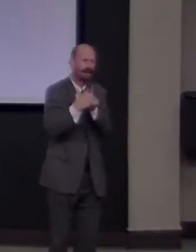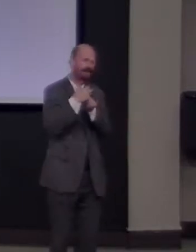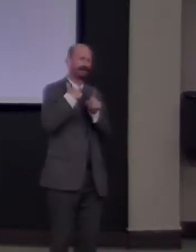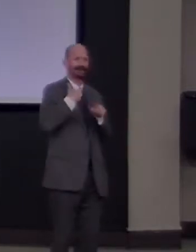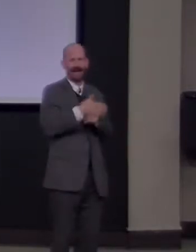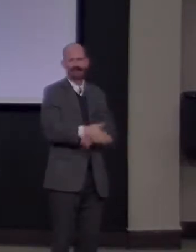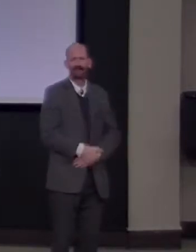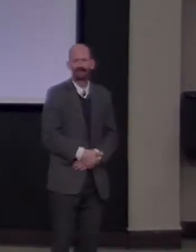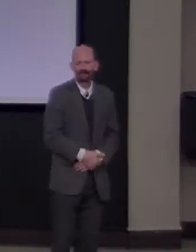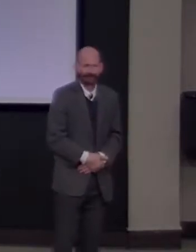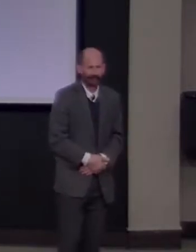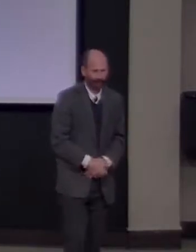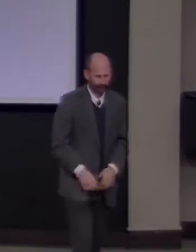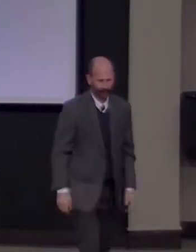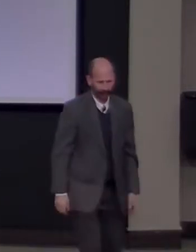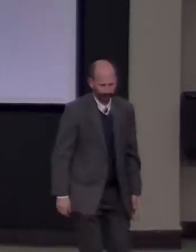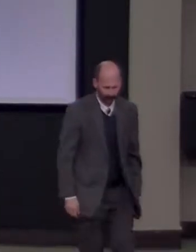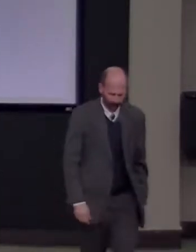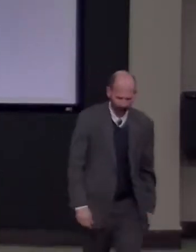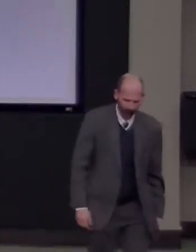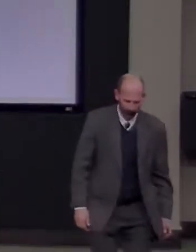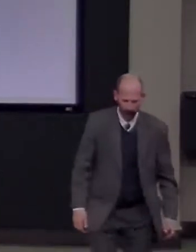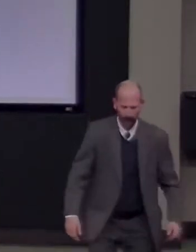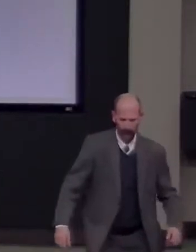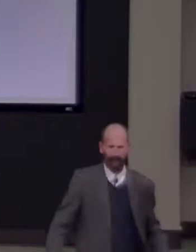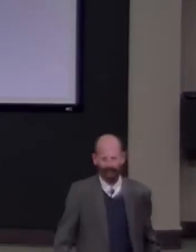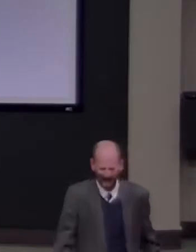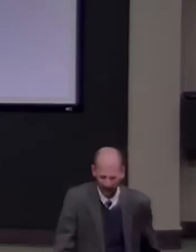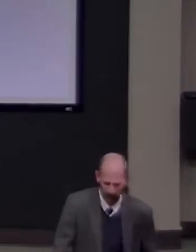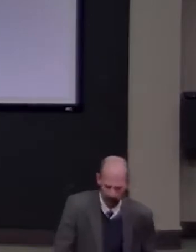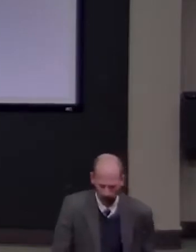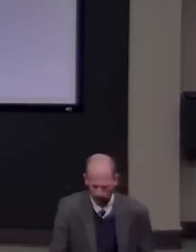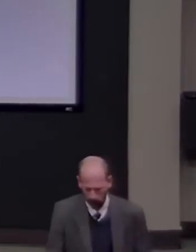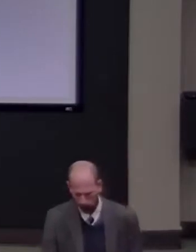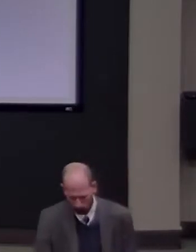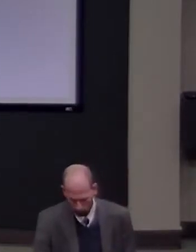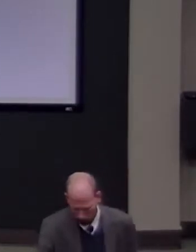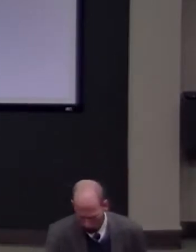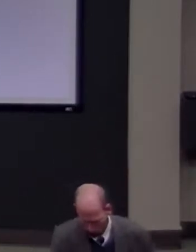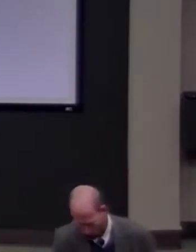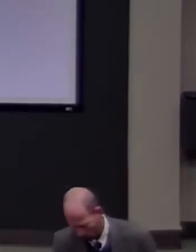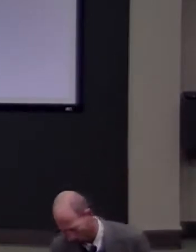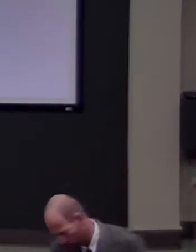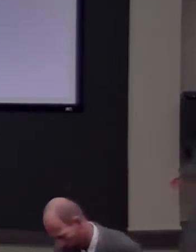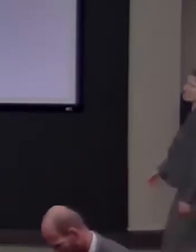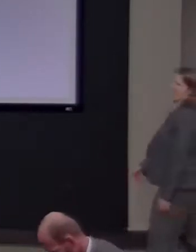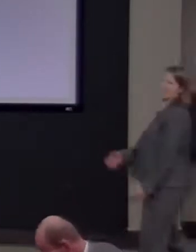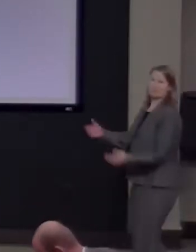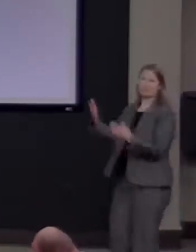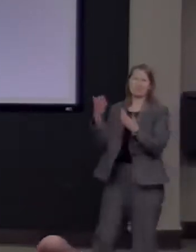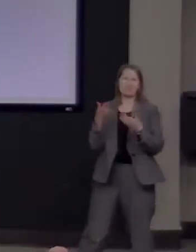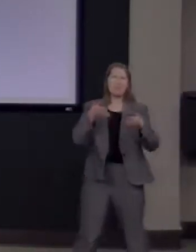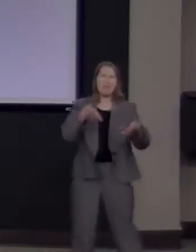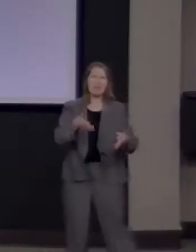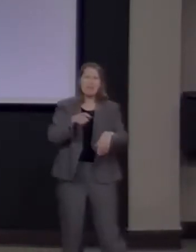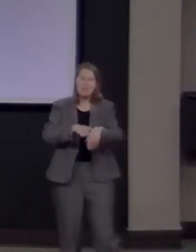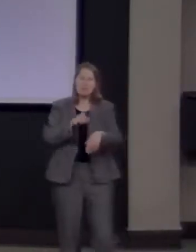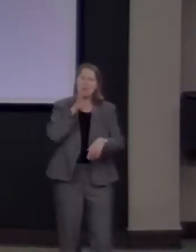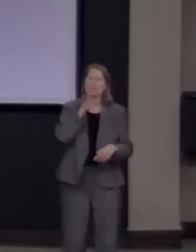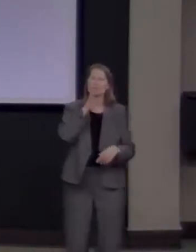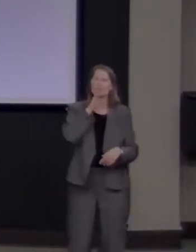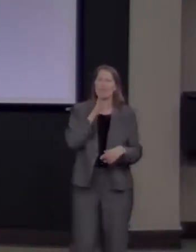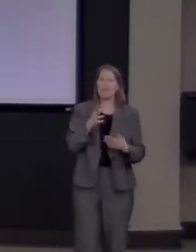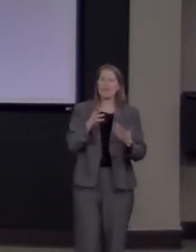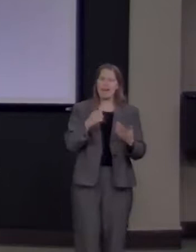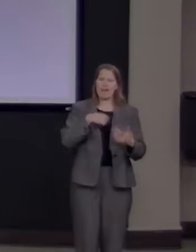can. But what I want to sort of do in the next little while is to ask the question, I've talked mainly